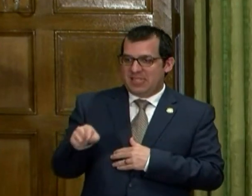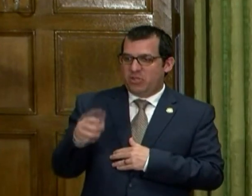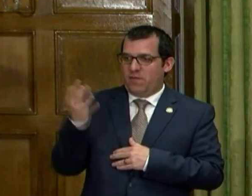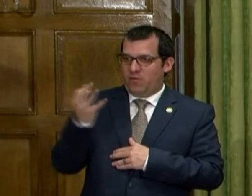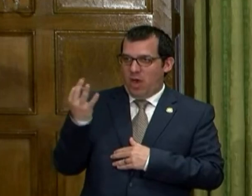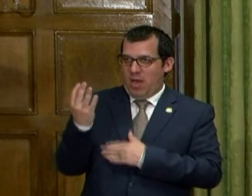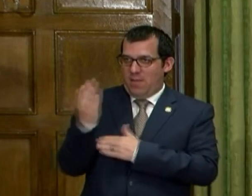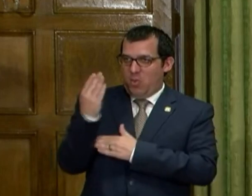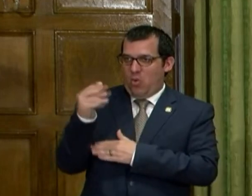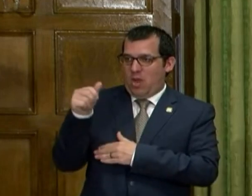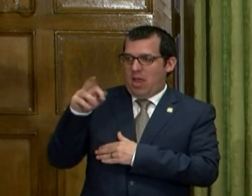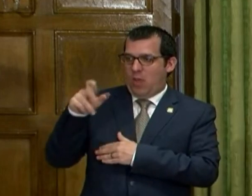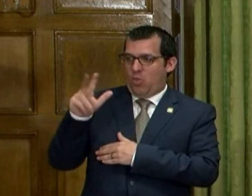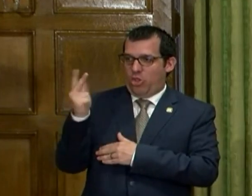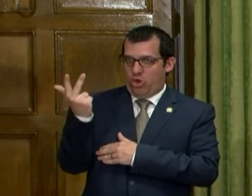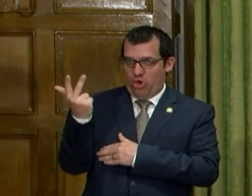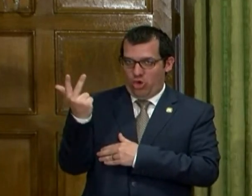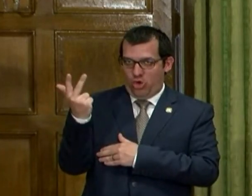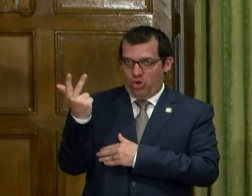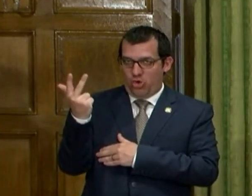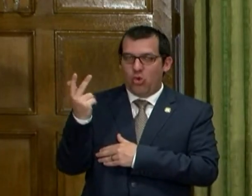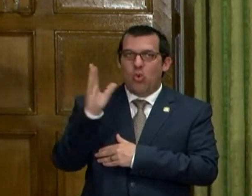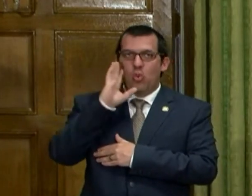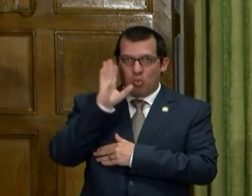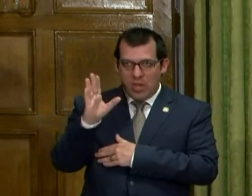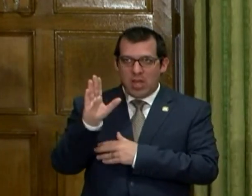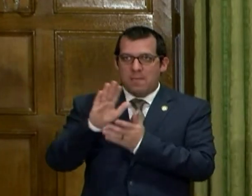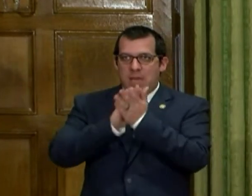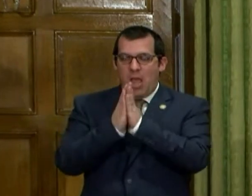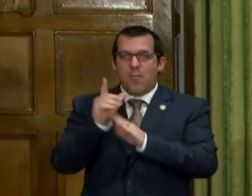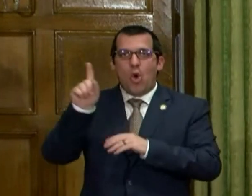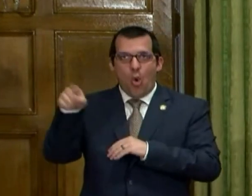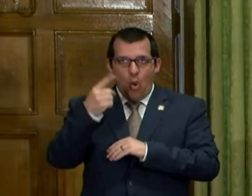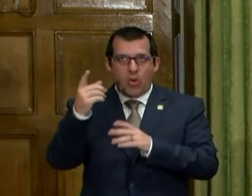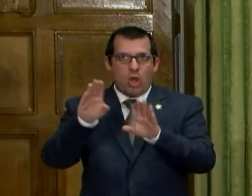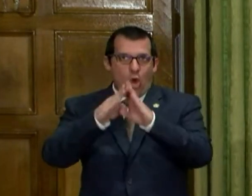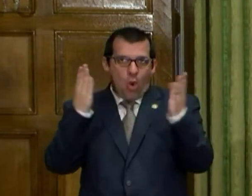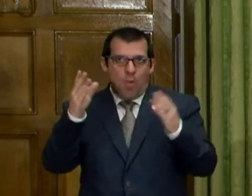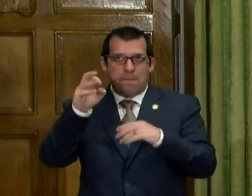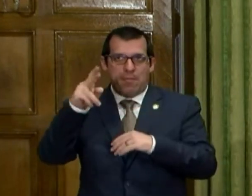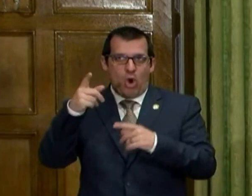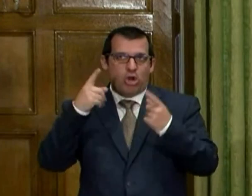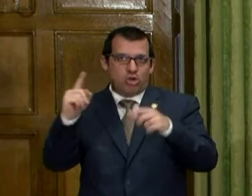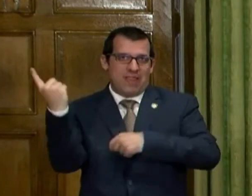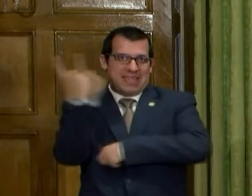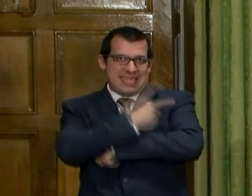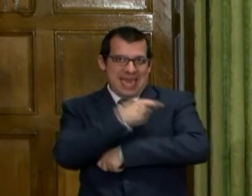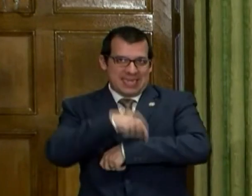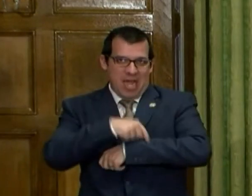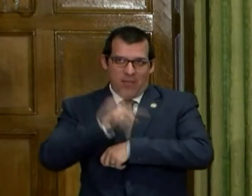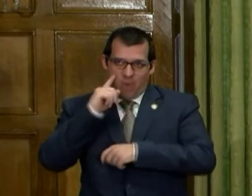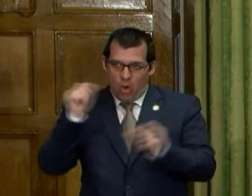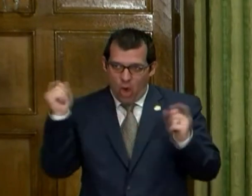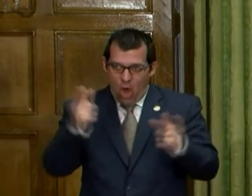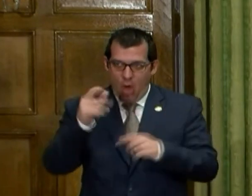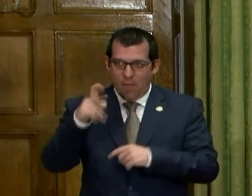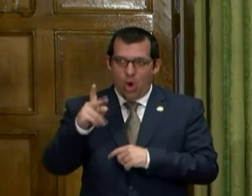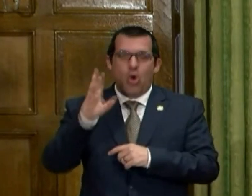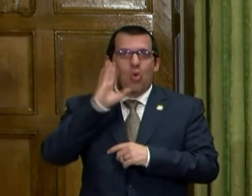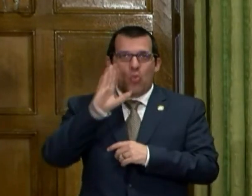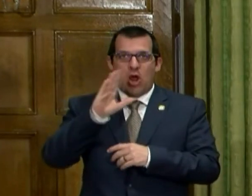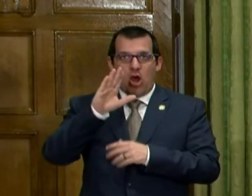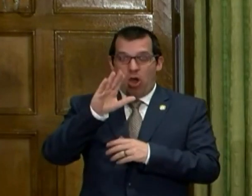morning, April 3rd, we will move to day use only across our state park system, eliminating all